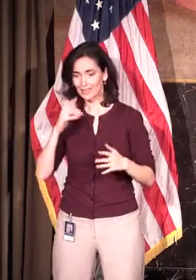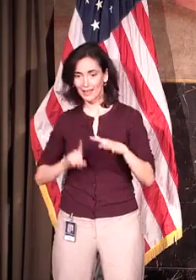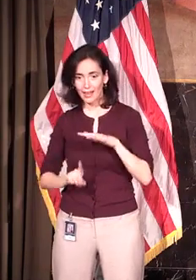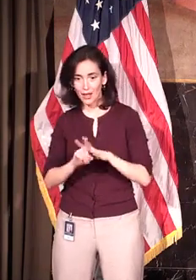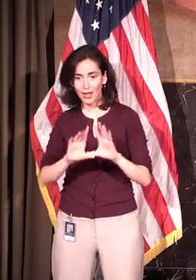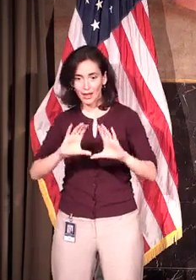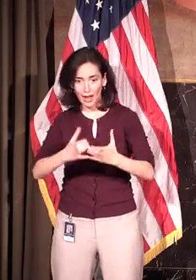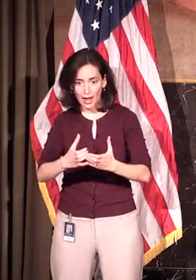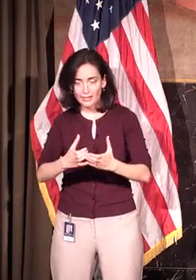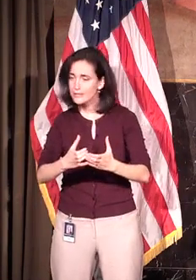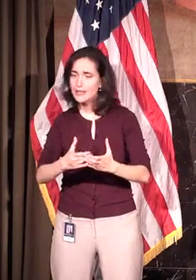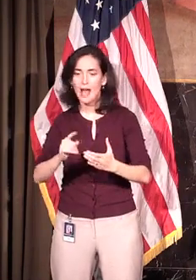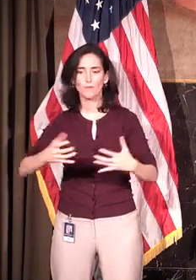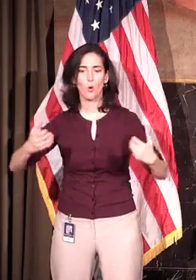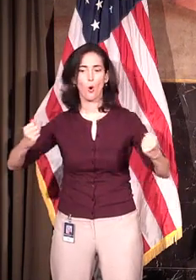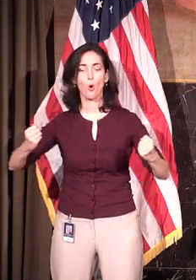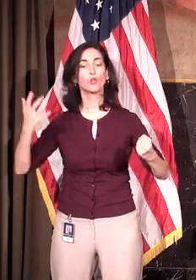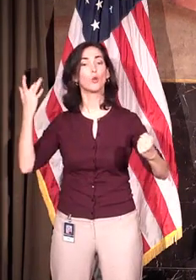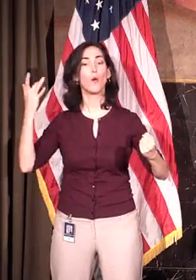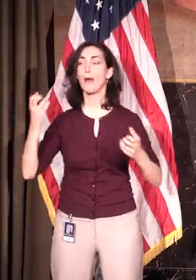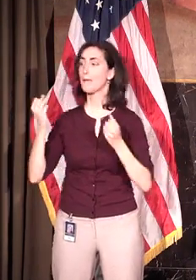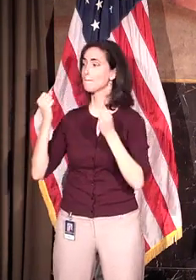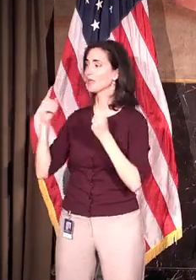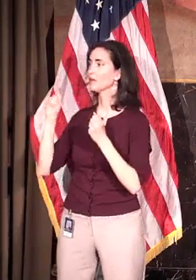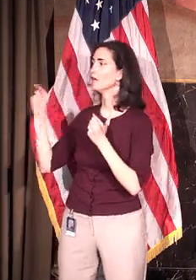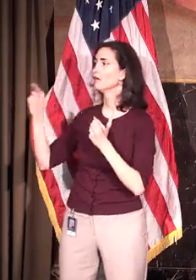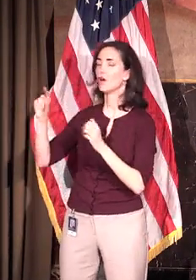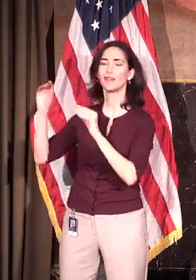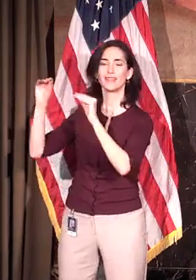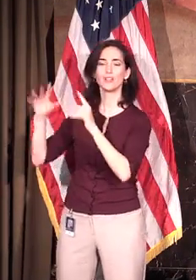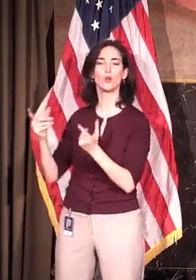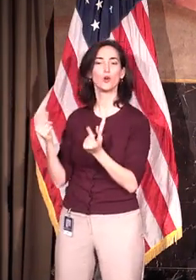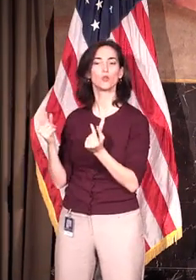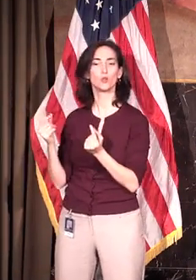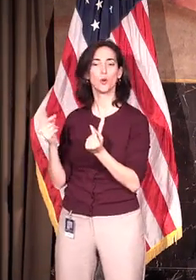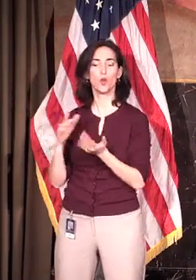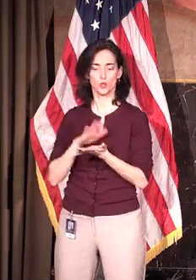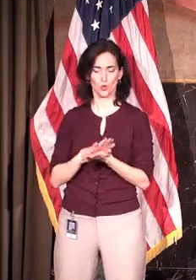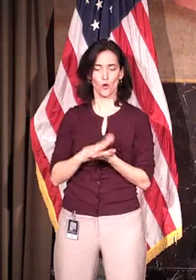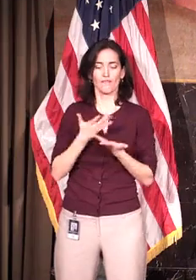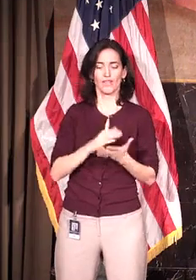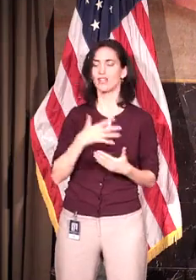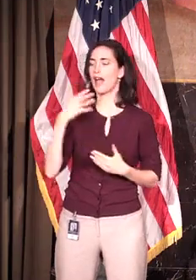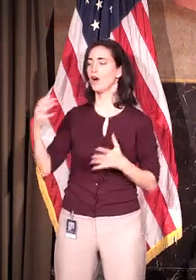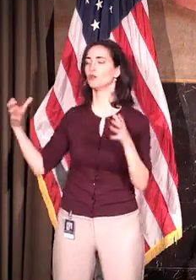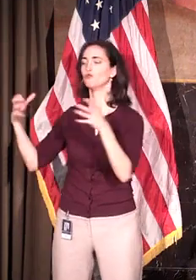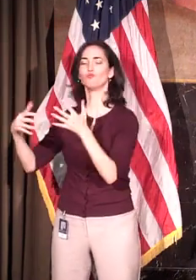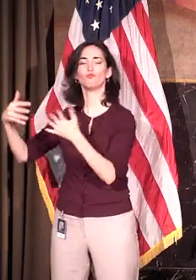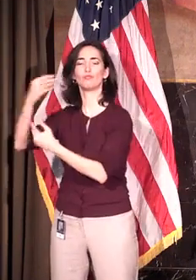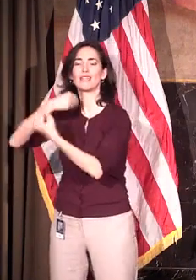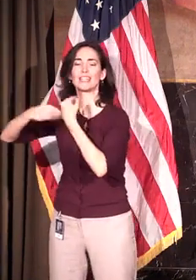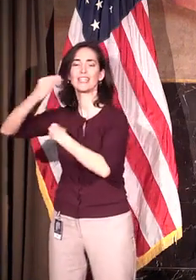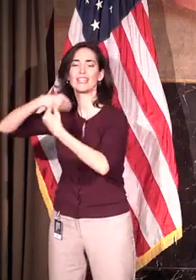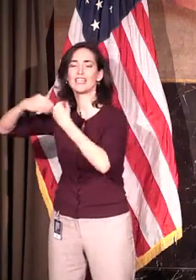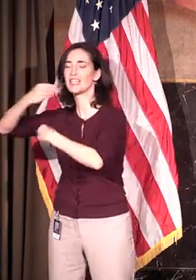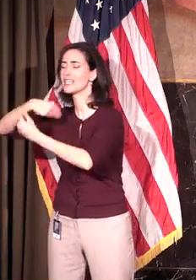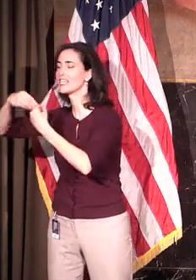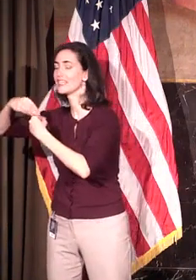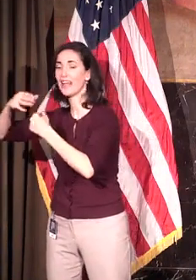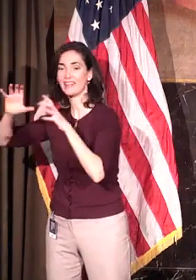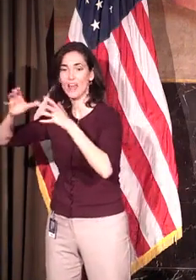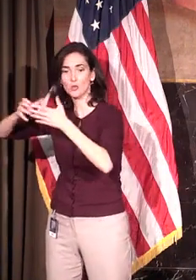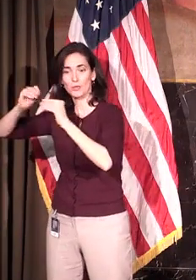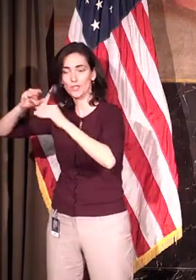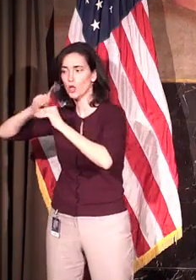so because a good number of the teachers got together after hours, had a dinner party, and there was transmission within that